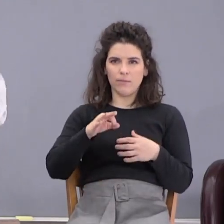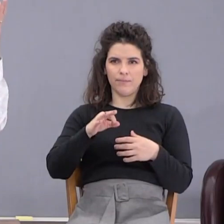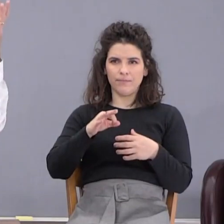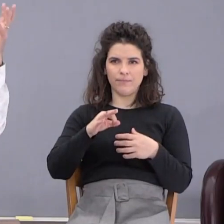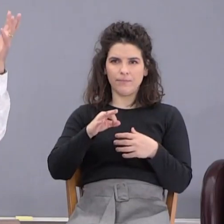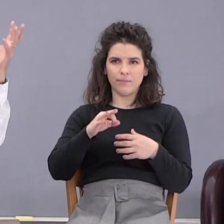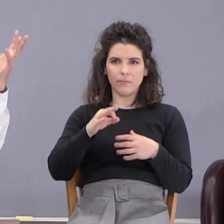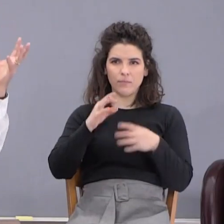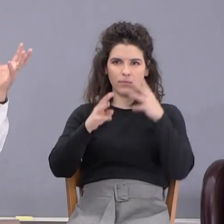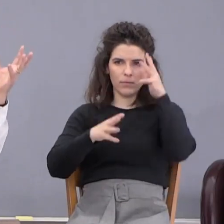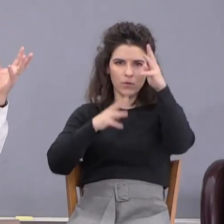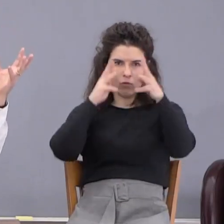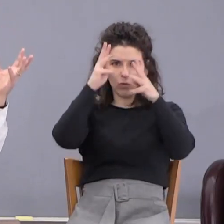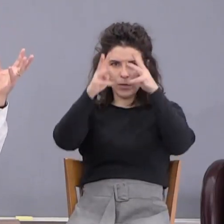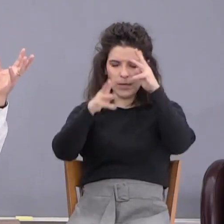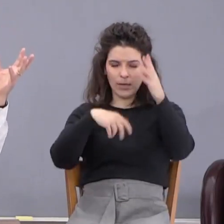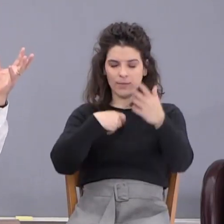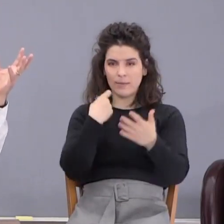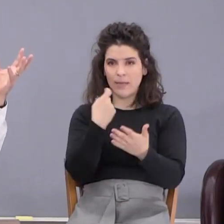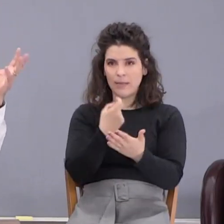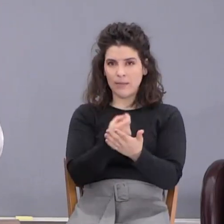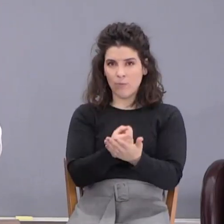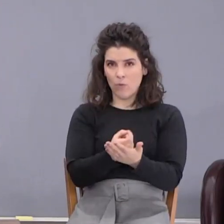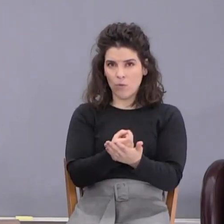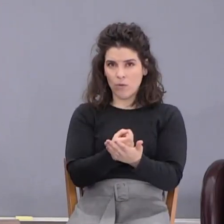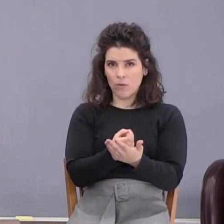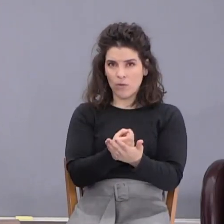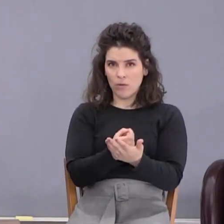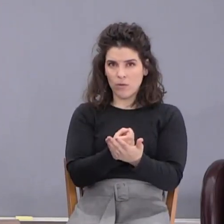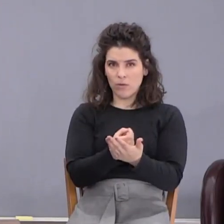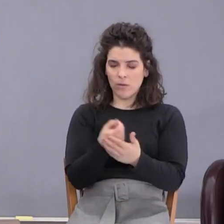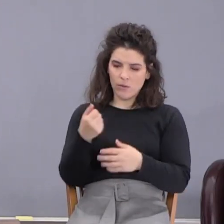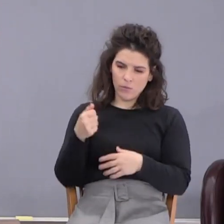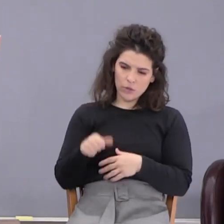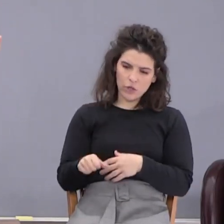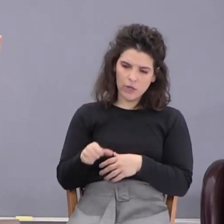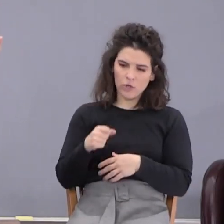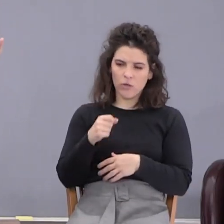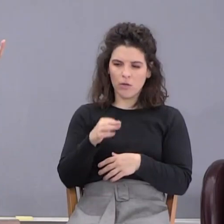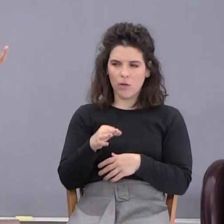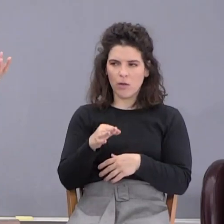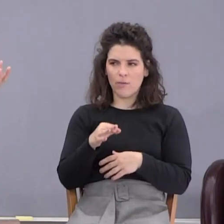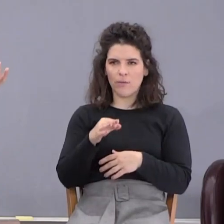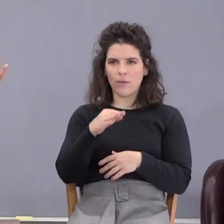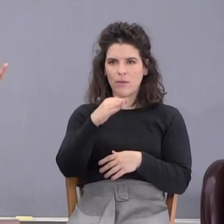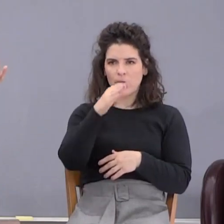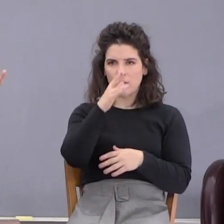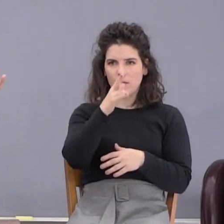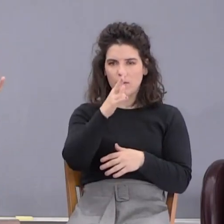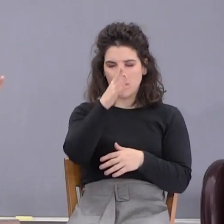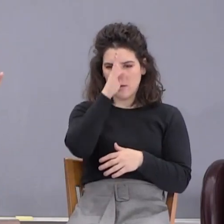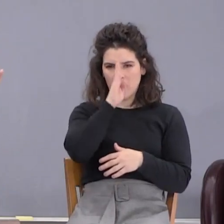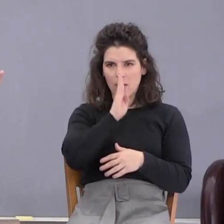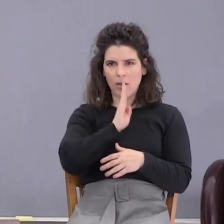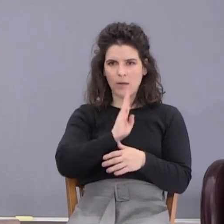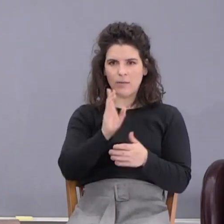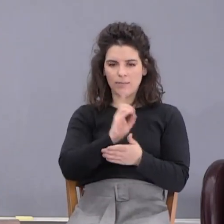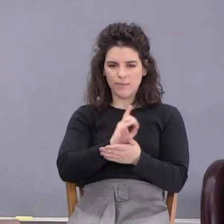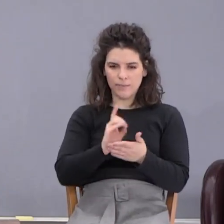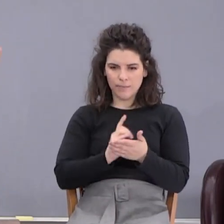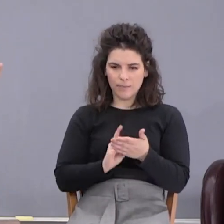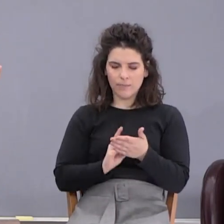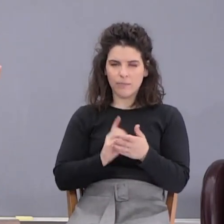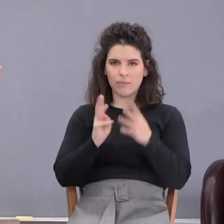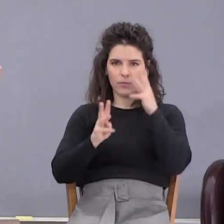the creative testimony and the rejection of the God that designed